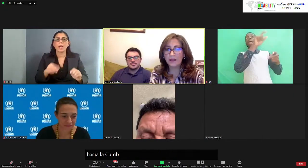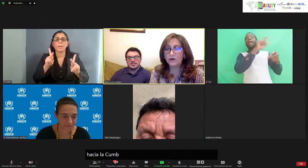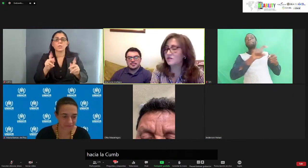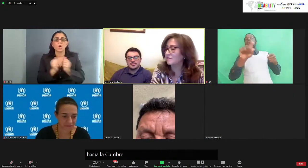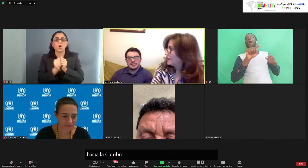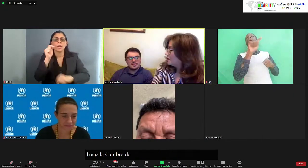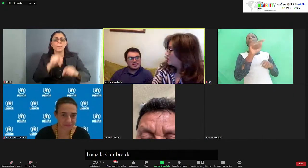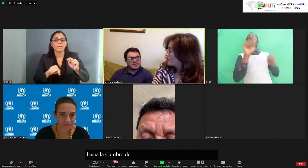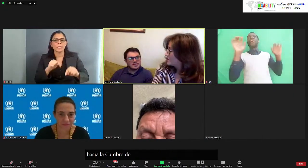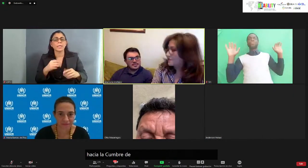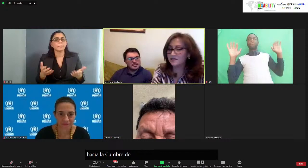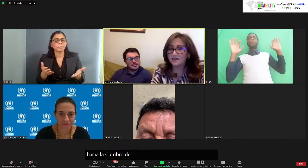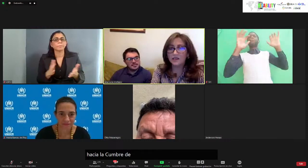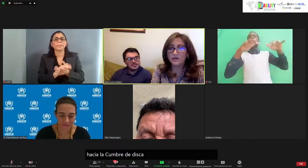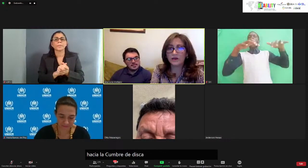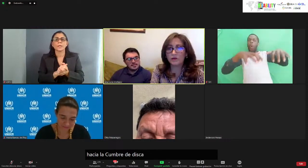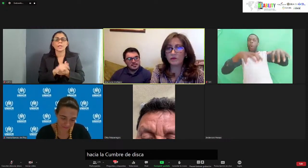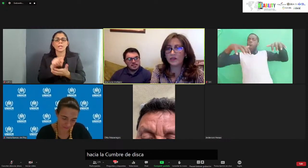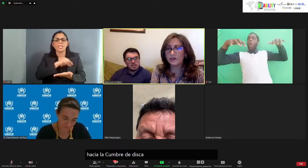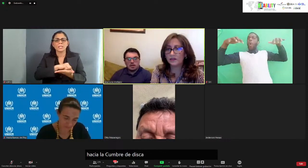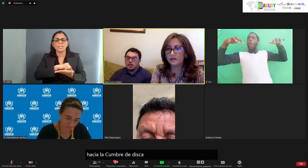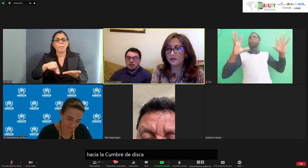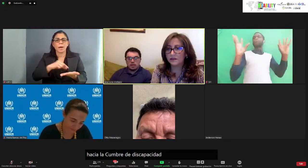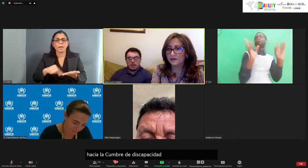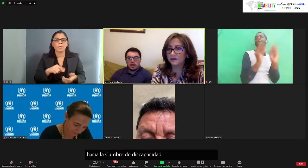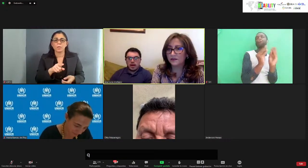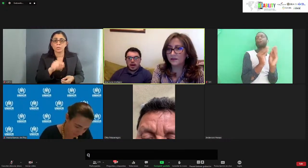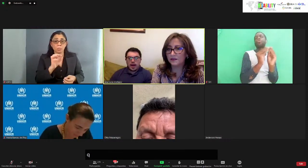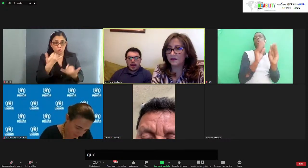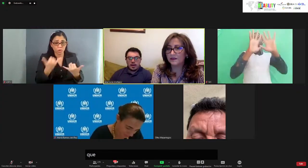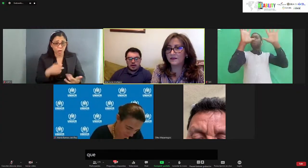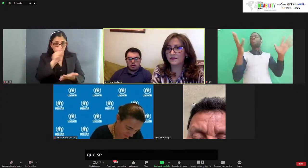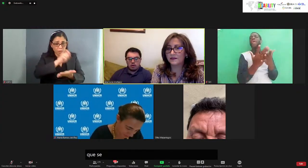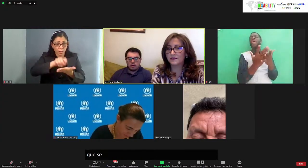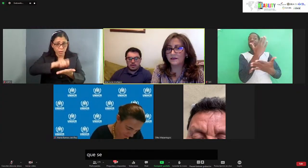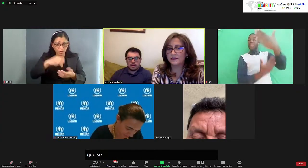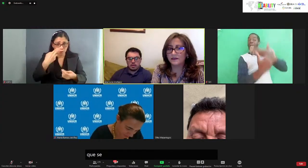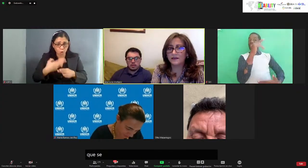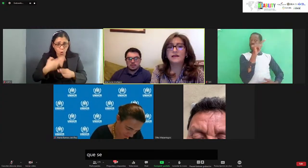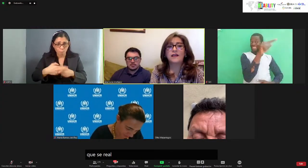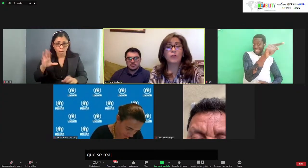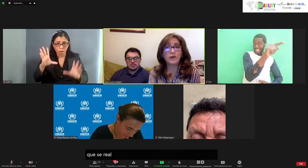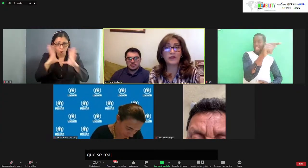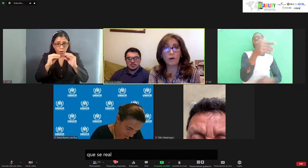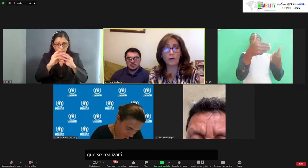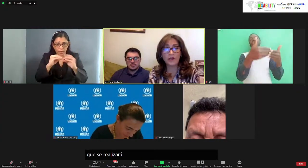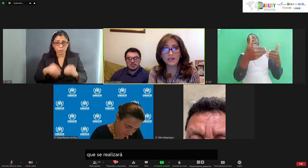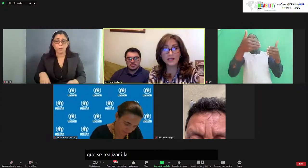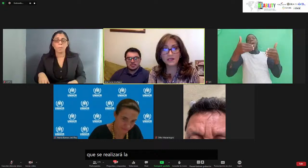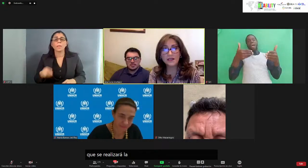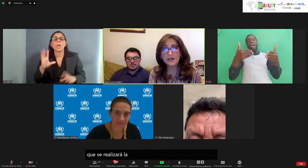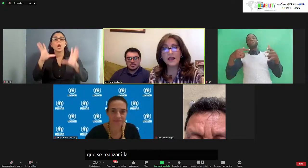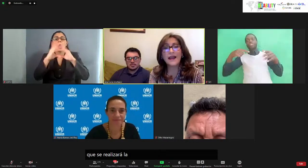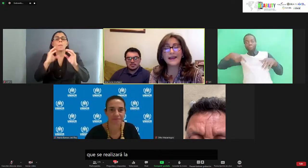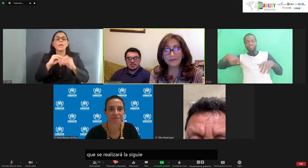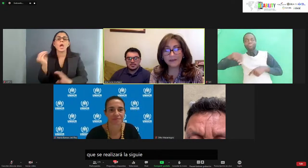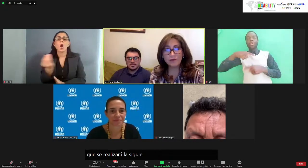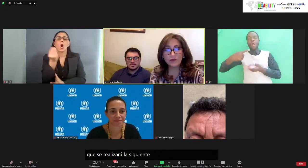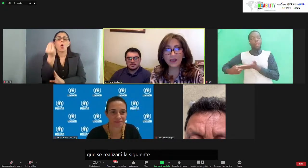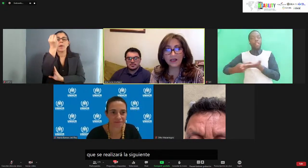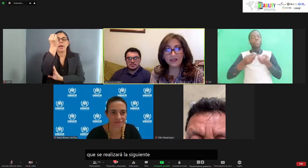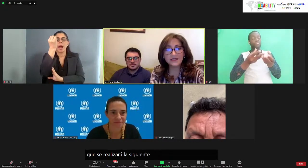summit that will take place next week jose miguel are you already registered for the summit yes ingrehannes